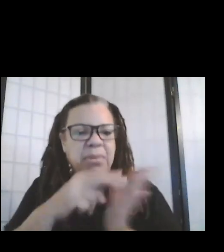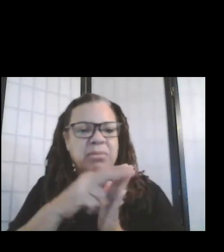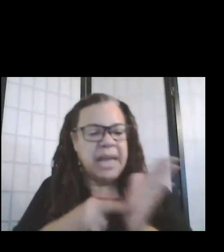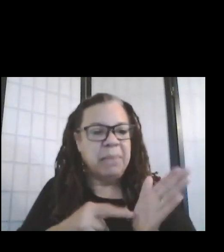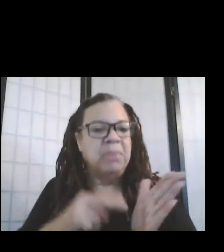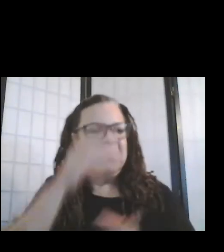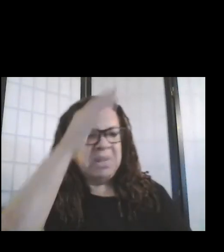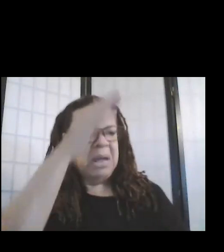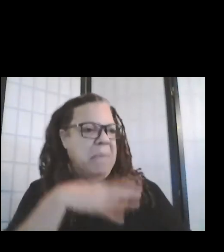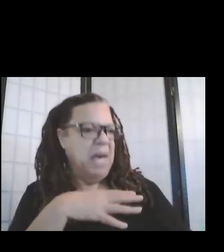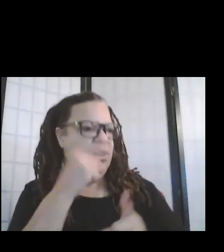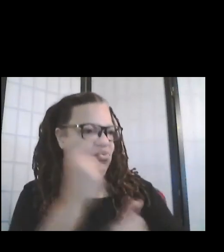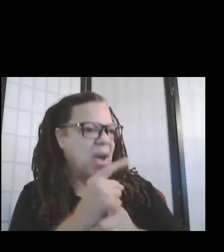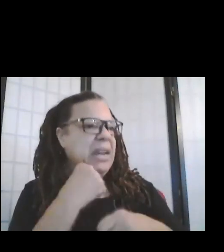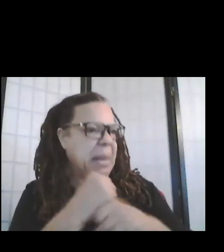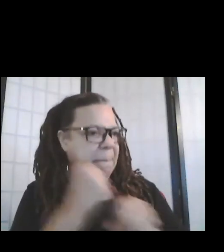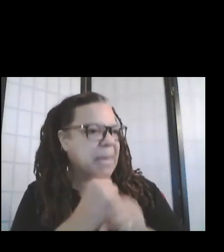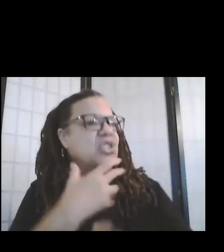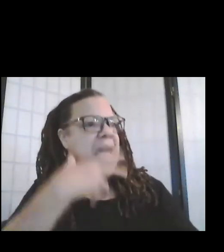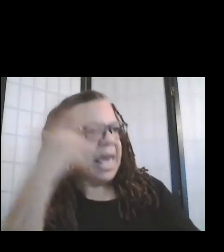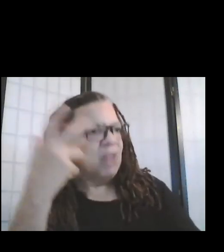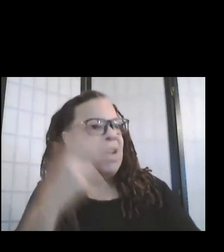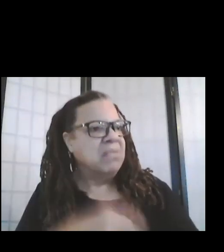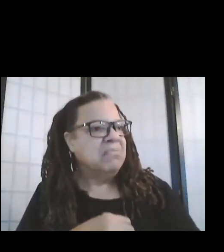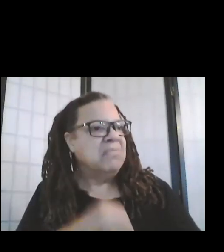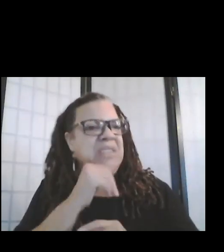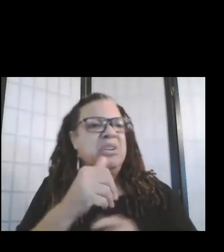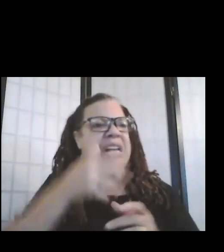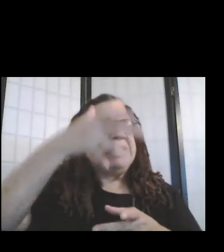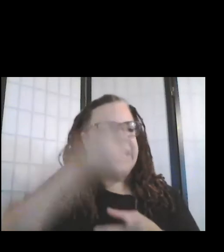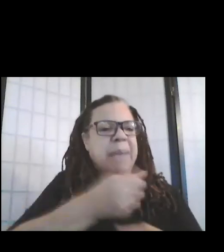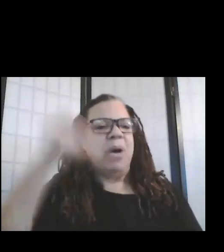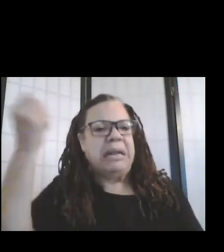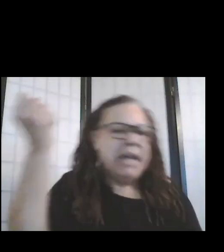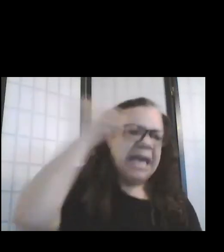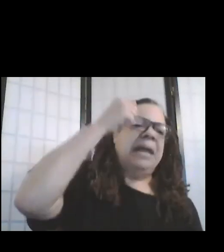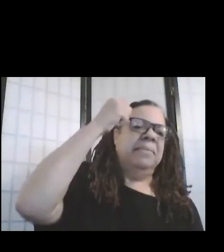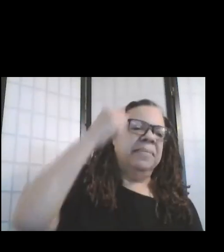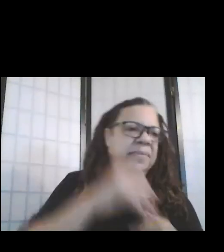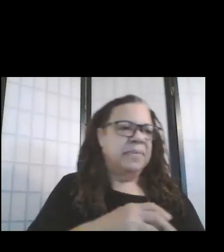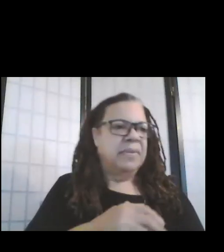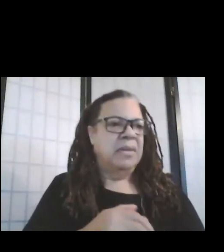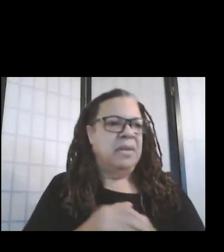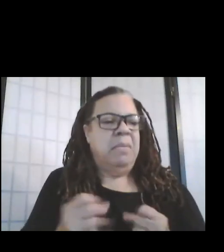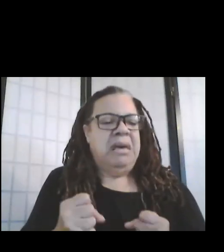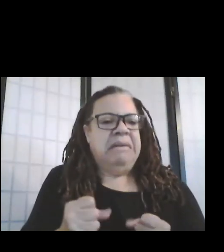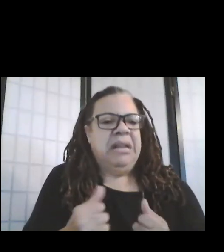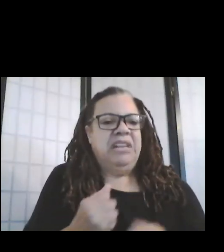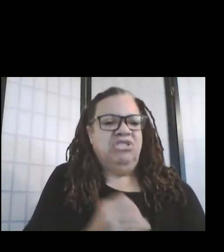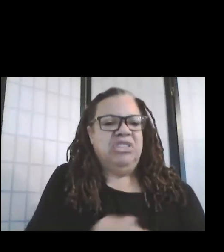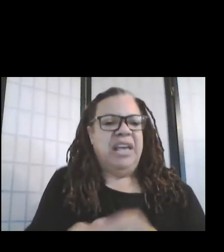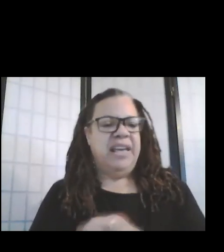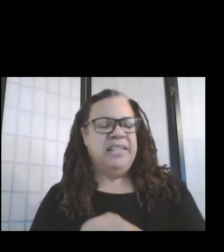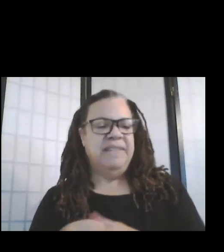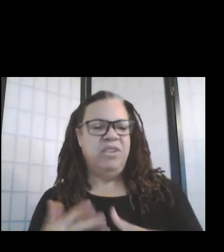It made you angry. Angry enough to grab a heavy stapler and swing it. The big man clenched his hands, felt them